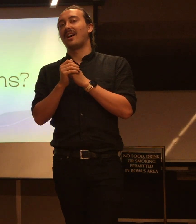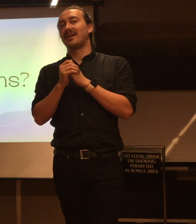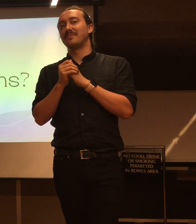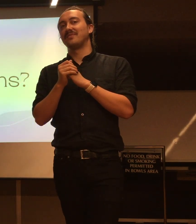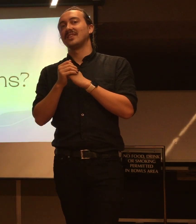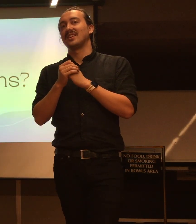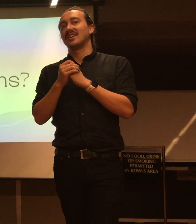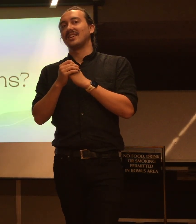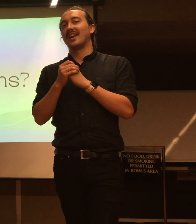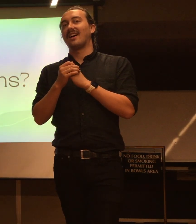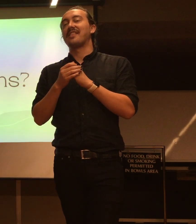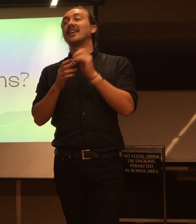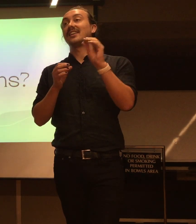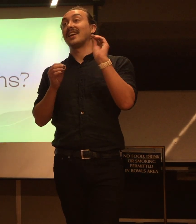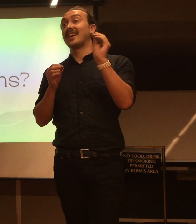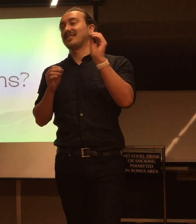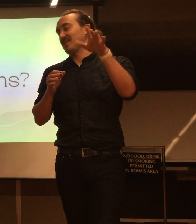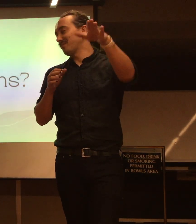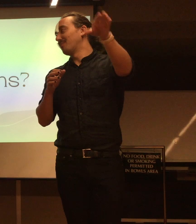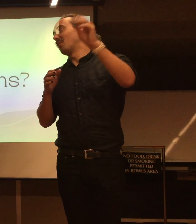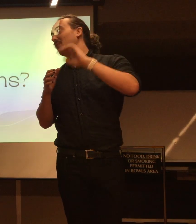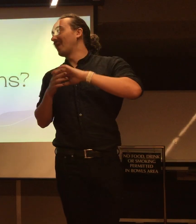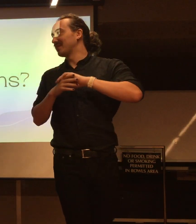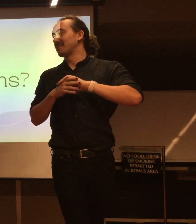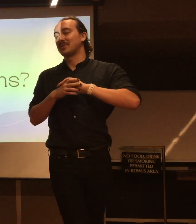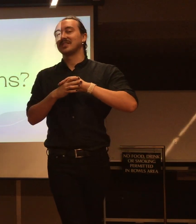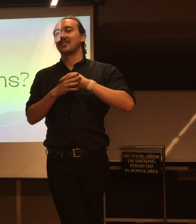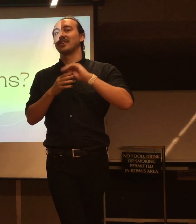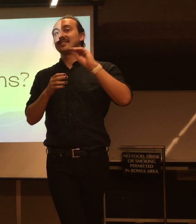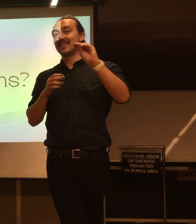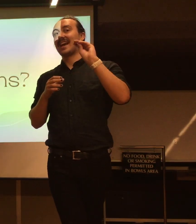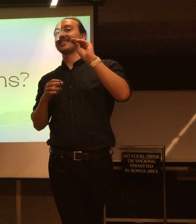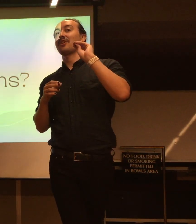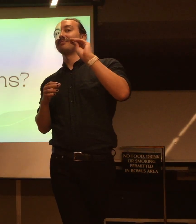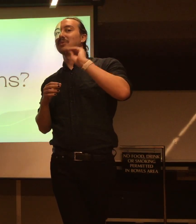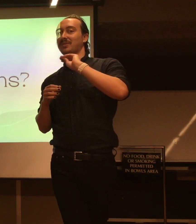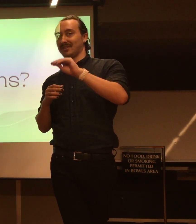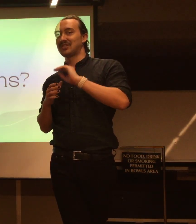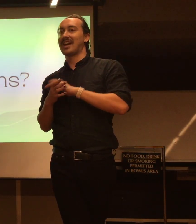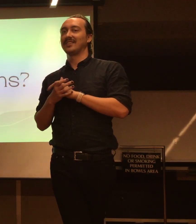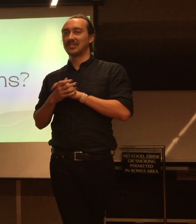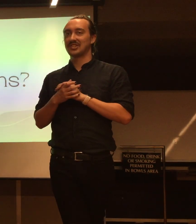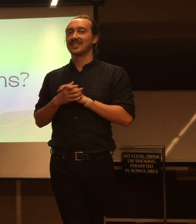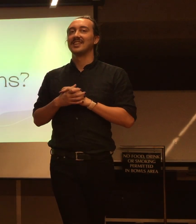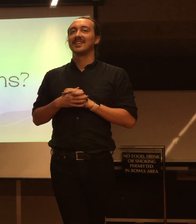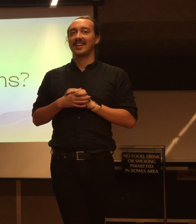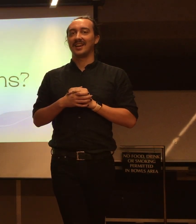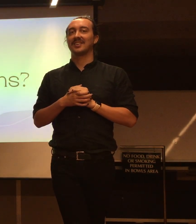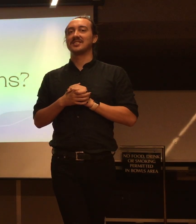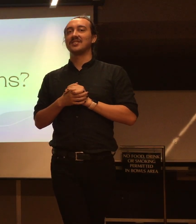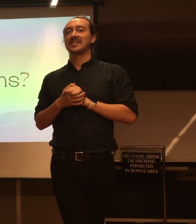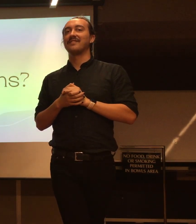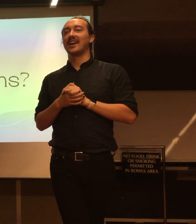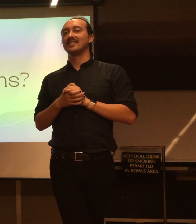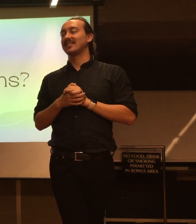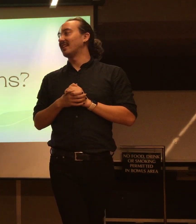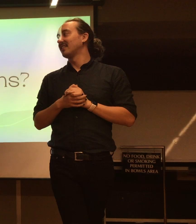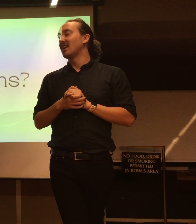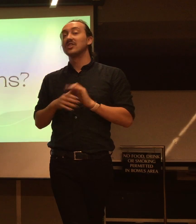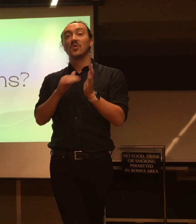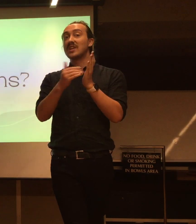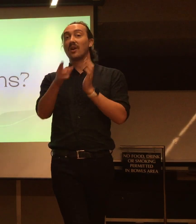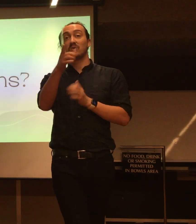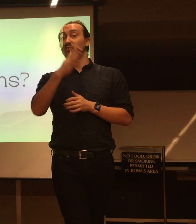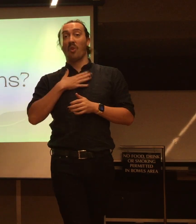Yeah. I think, that more when I was in my 20s or 30s, the taste of milk changed. Yeah, Yeah, so 'cause it now just you had don't that- like